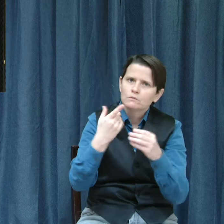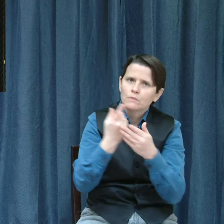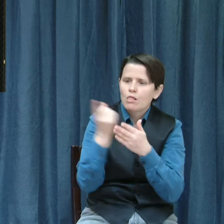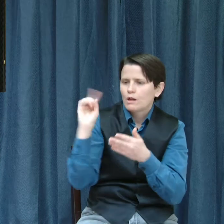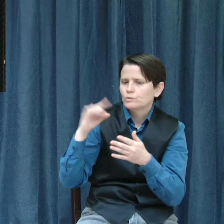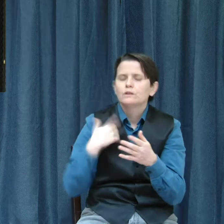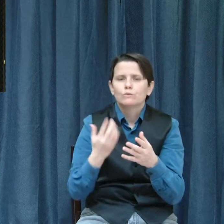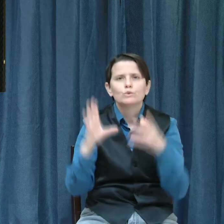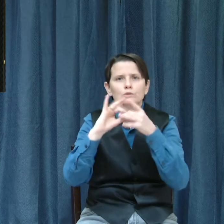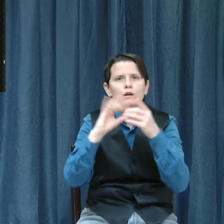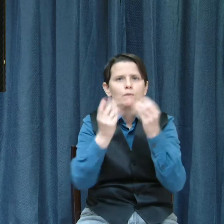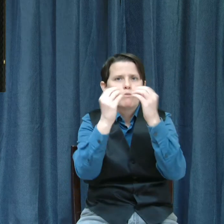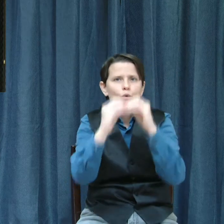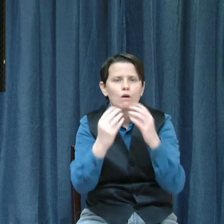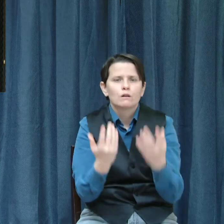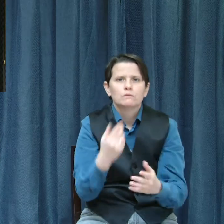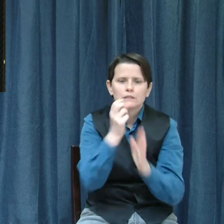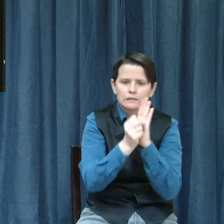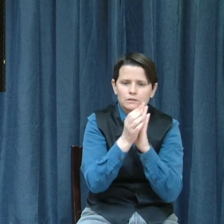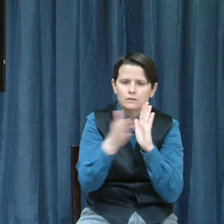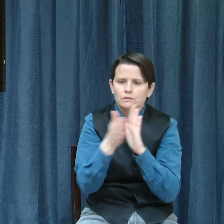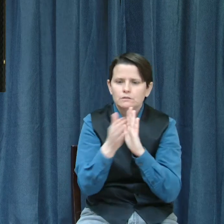nonviolence. Maya Angelou.